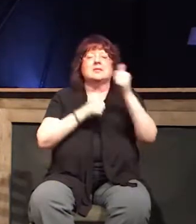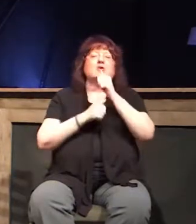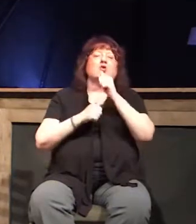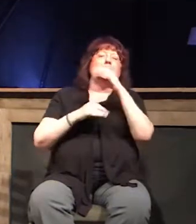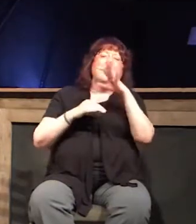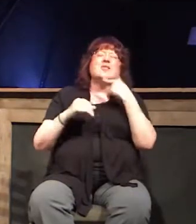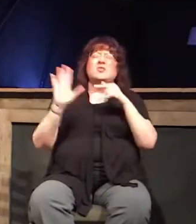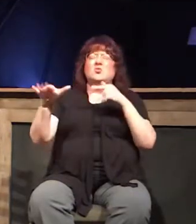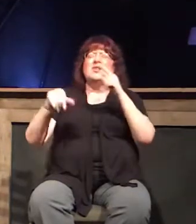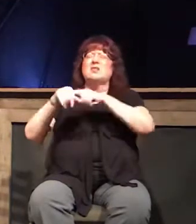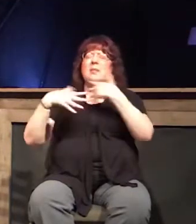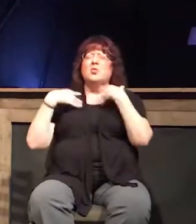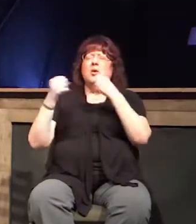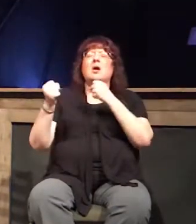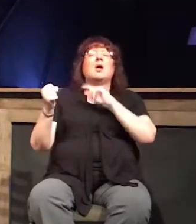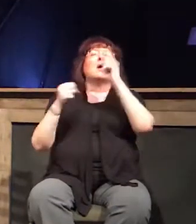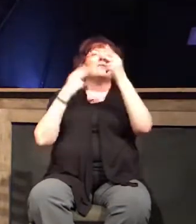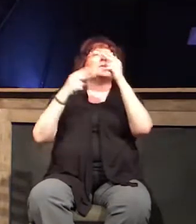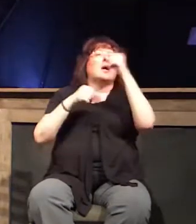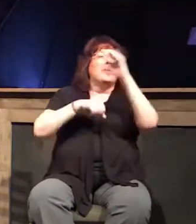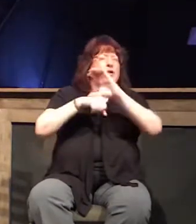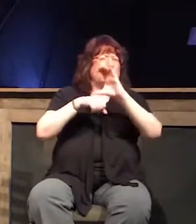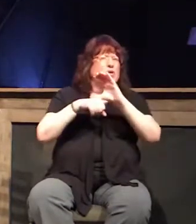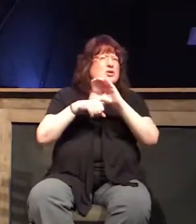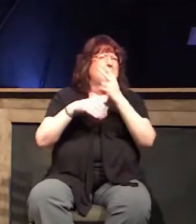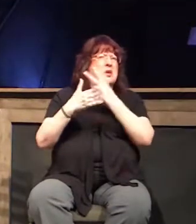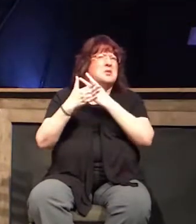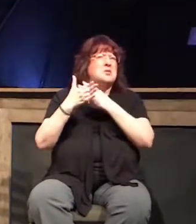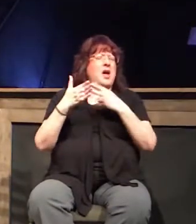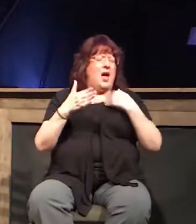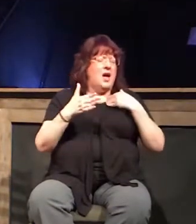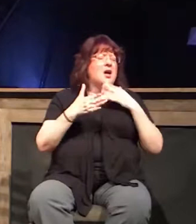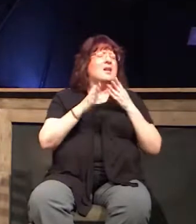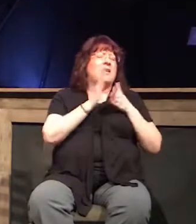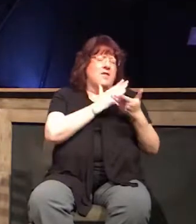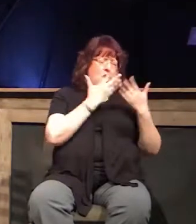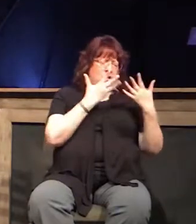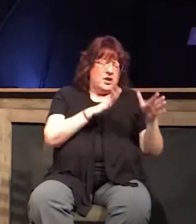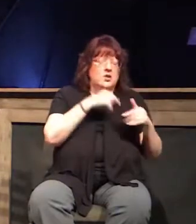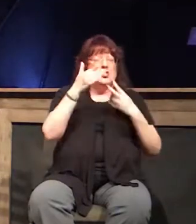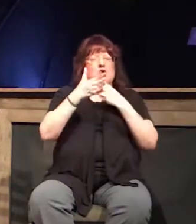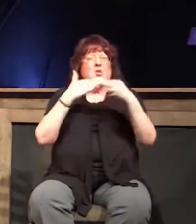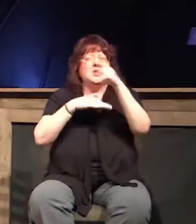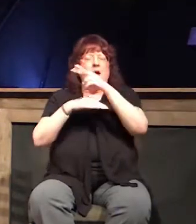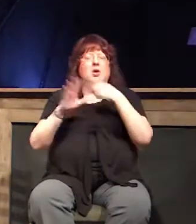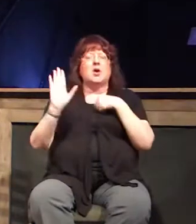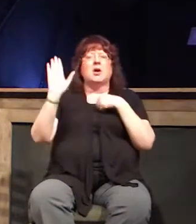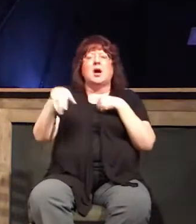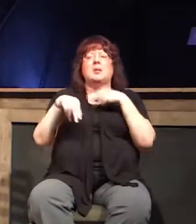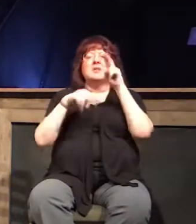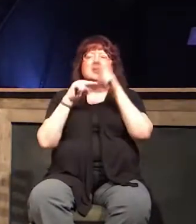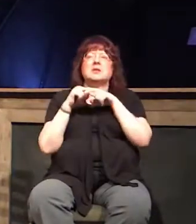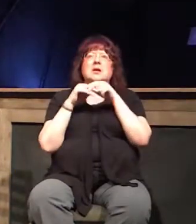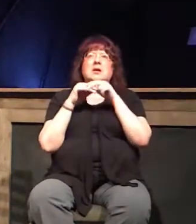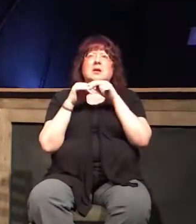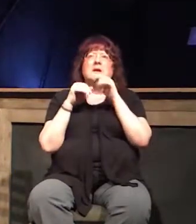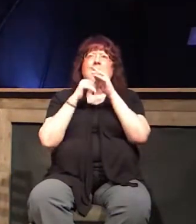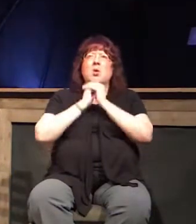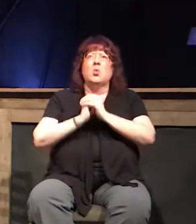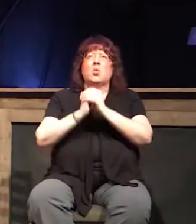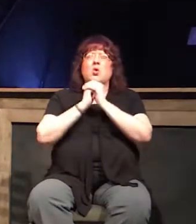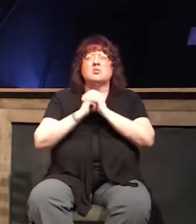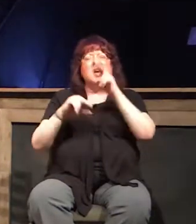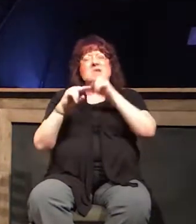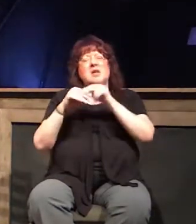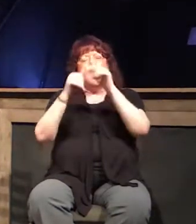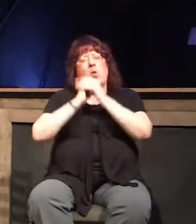and some time to heal, and so I went to visit another church. I think it was 2 weeks after I found out about the affair. And I'm sitting in worship. I'll never forget this experience. I went and I